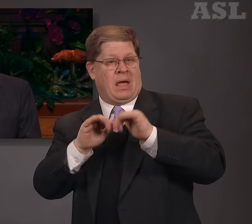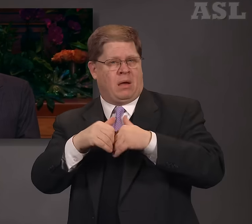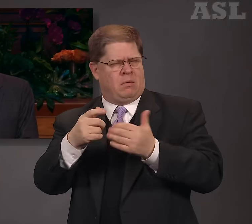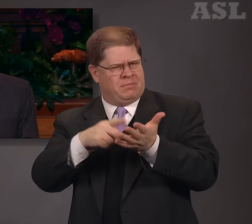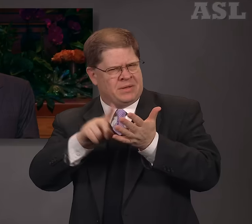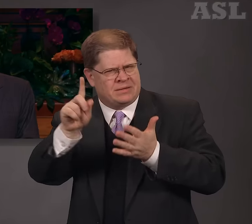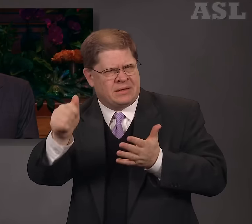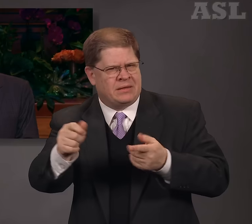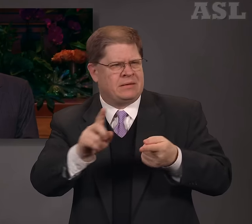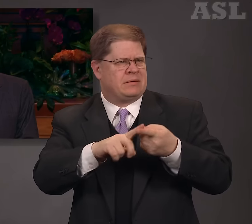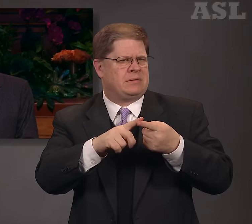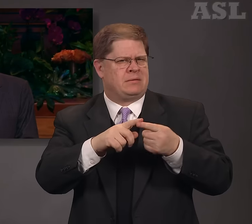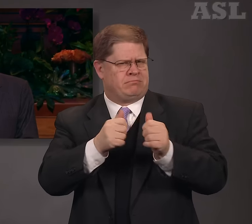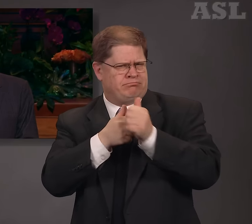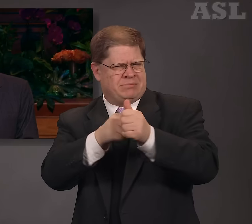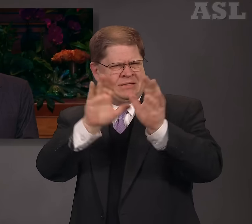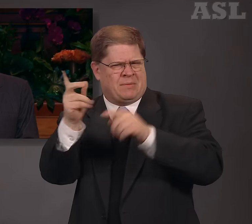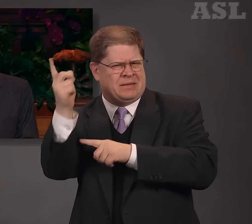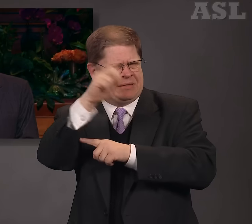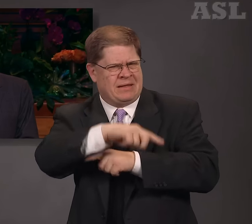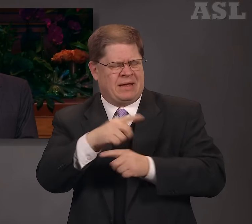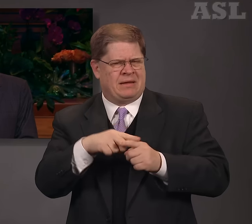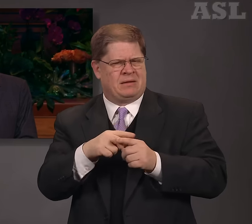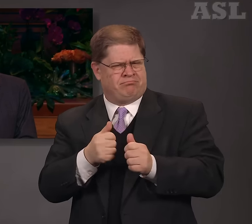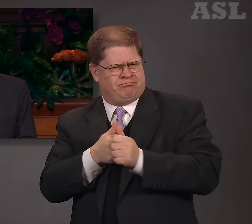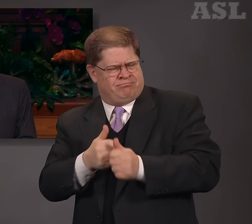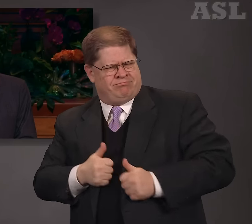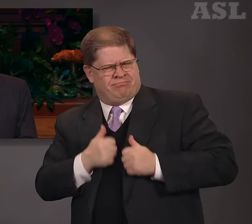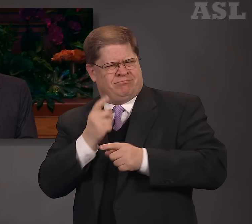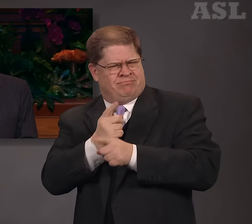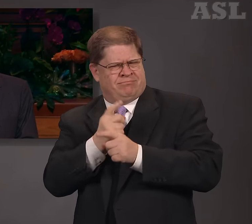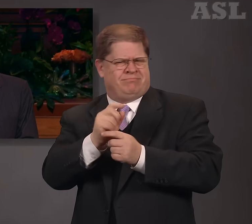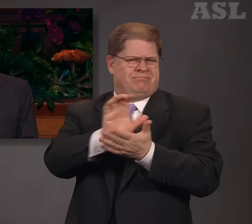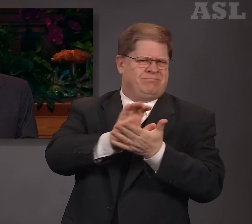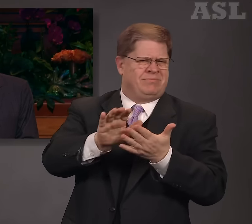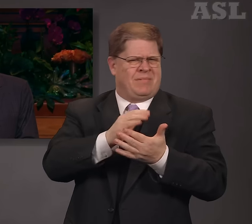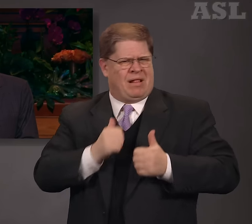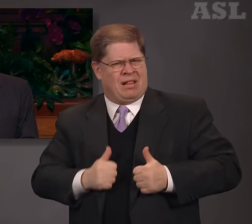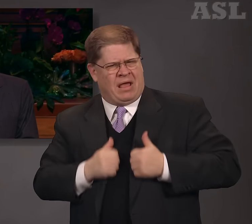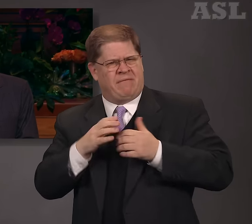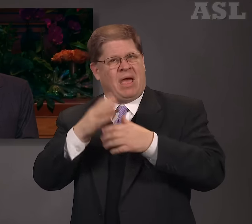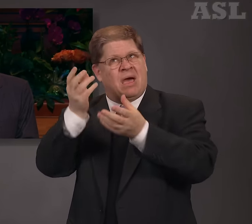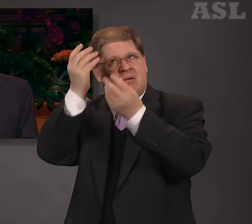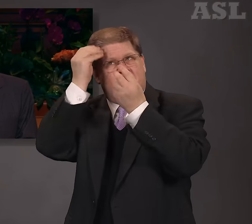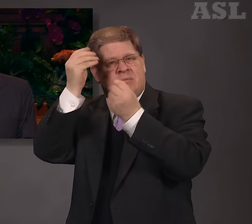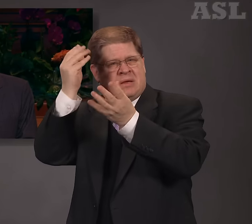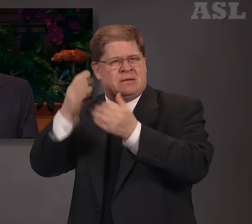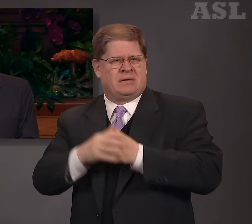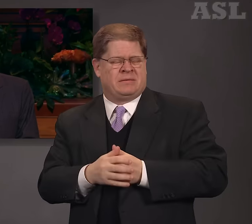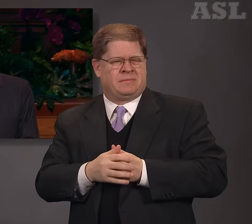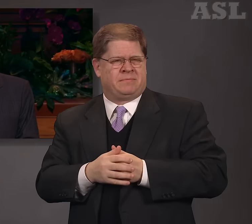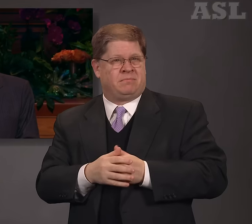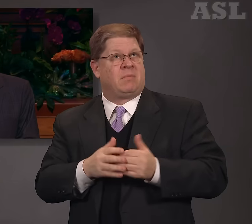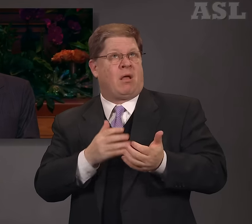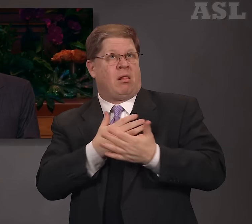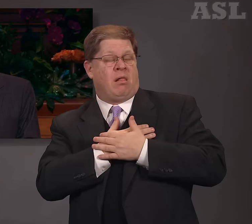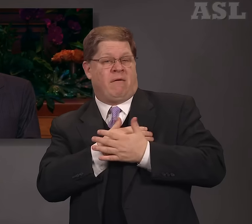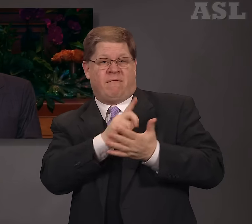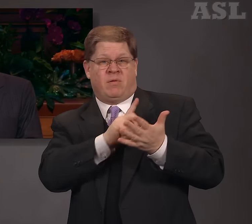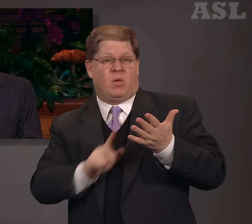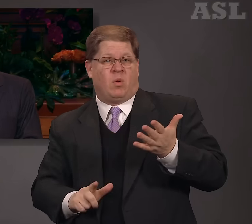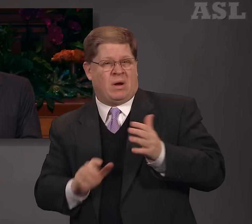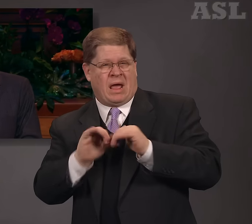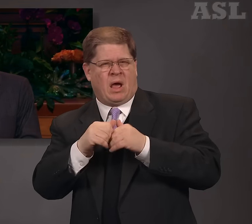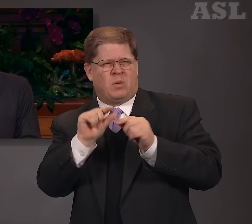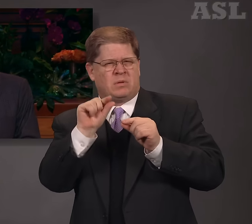tithes, keeping the Sabbath day holy, living a virtuous and chaste life, and being obedient. Love is often